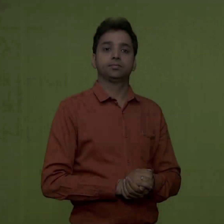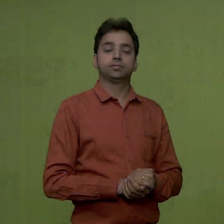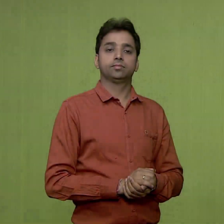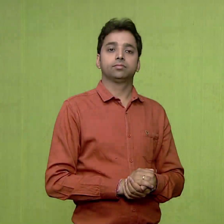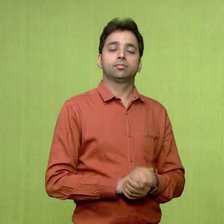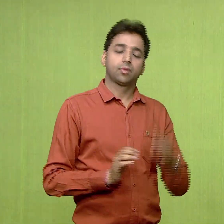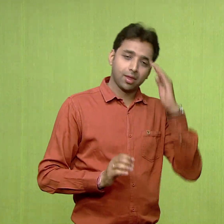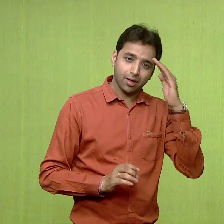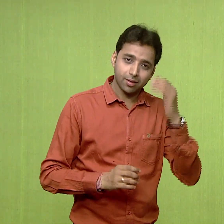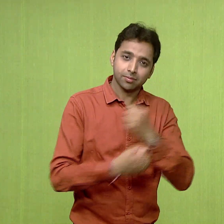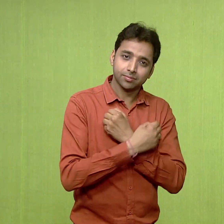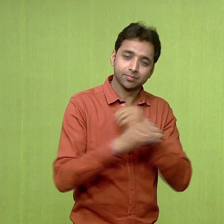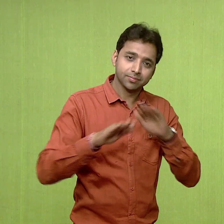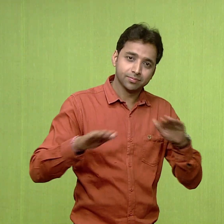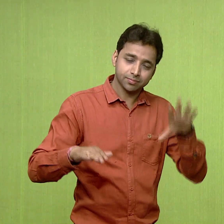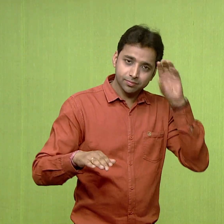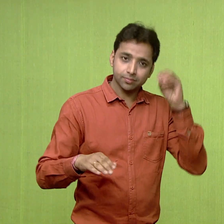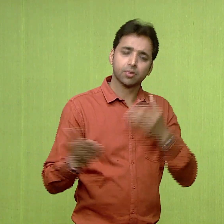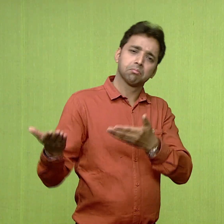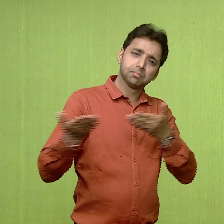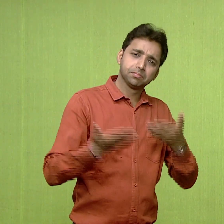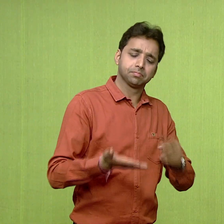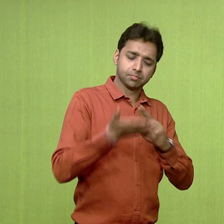Hello learners, welcome to NIOS.